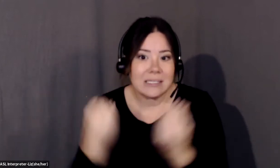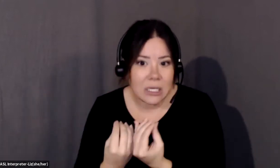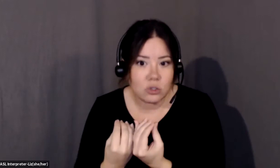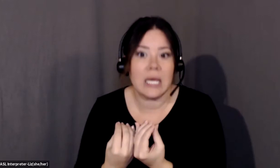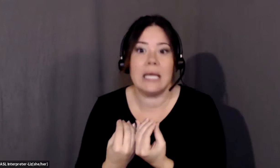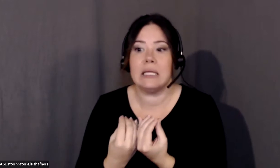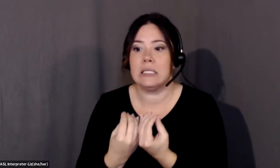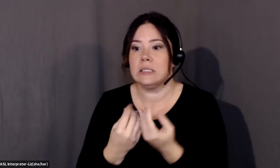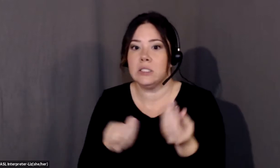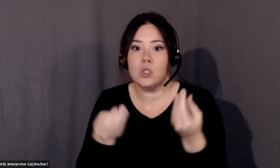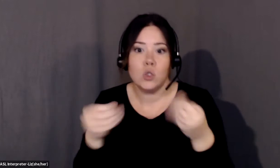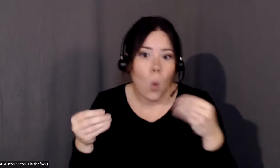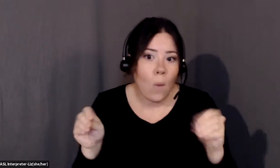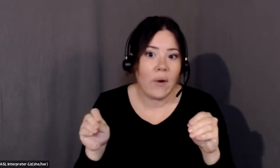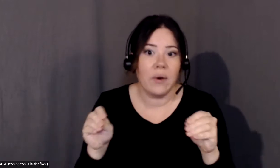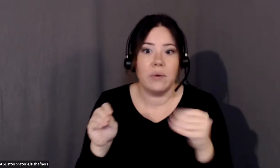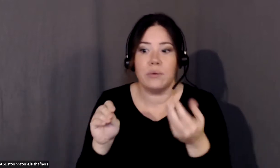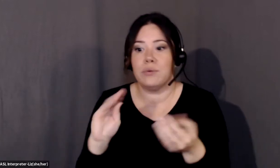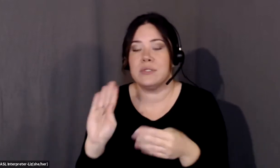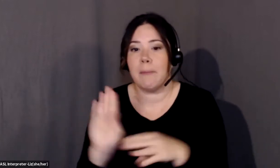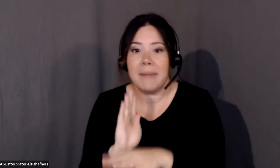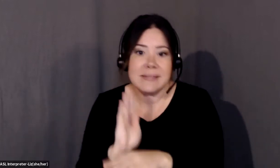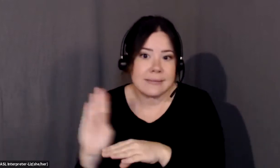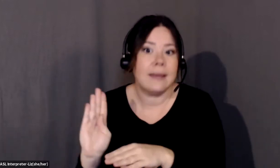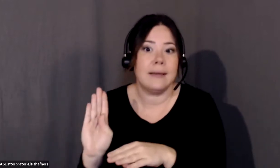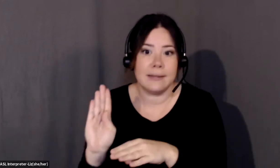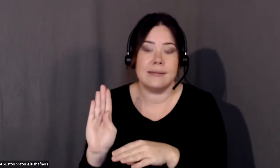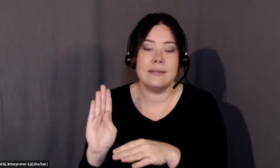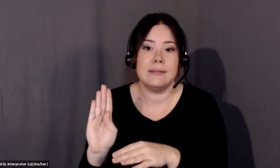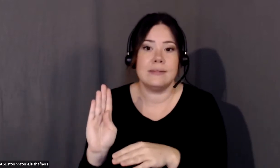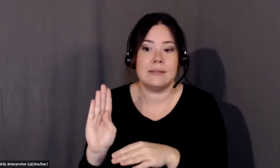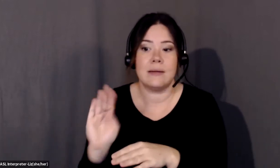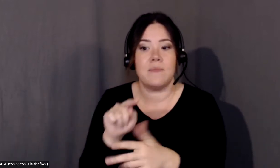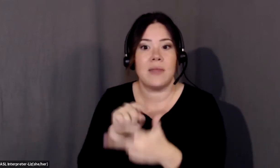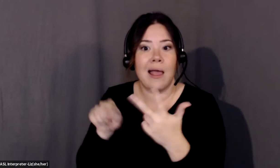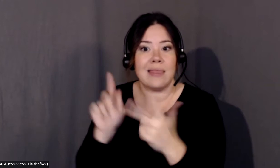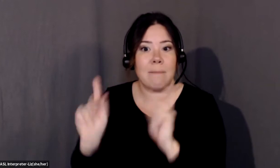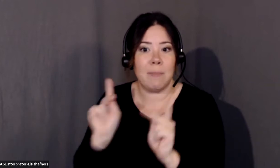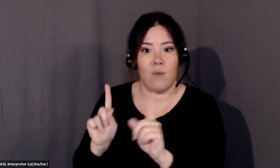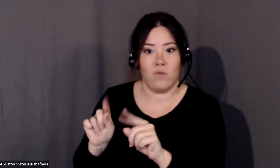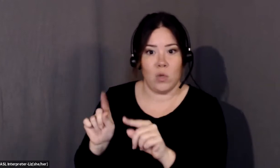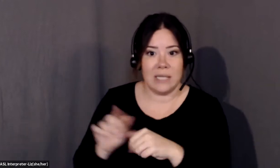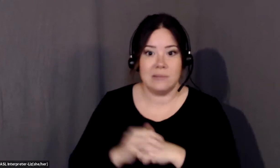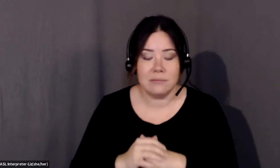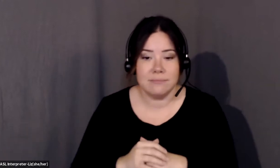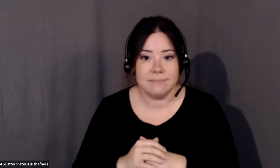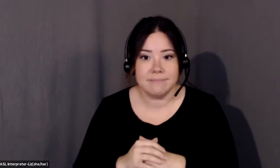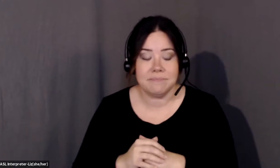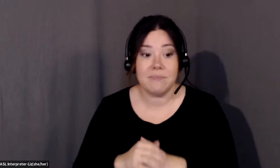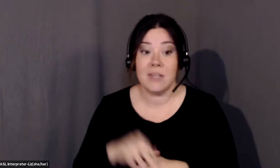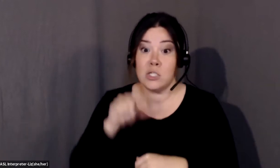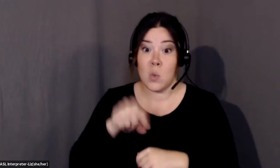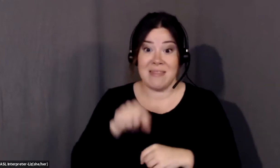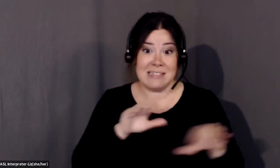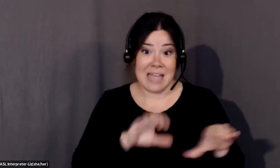or stores or businesses that stand out that people frequent. So this activity that we